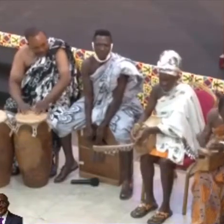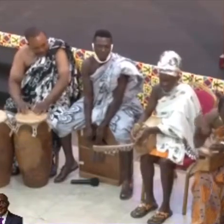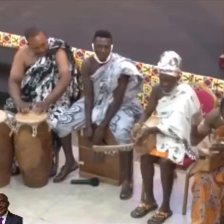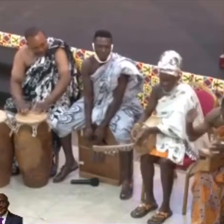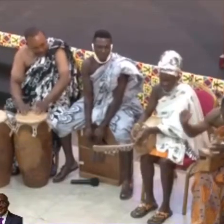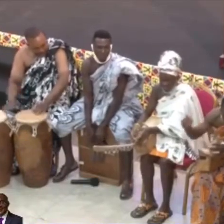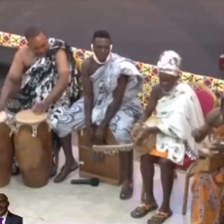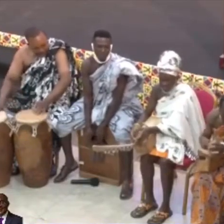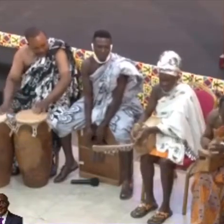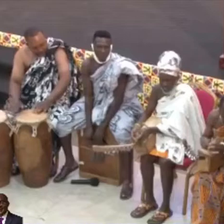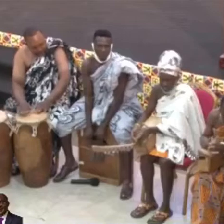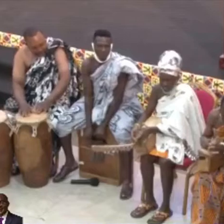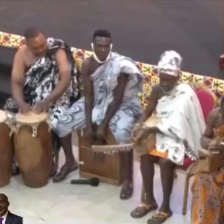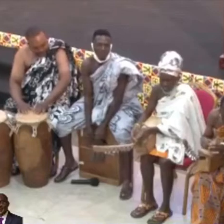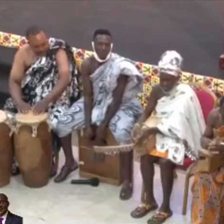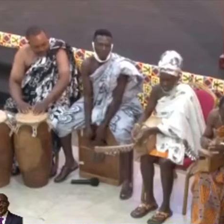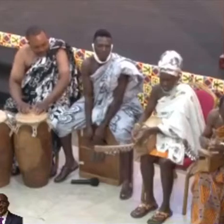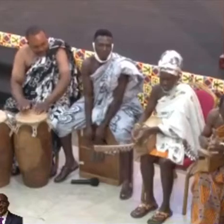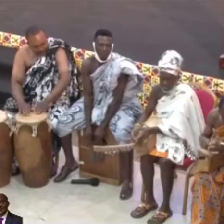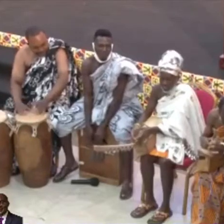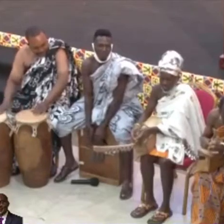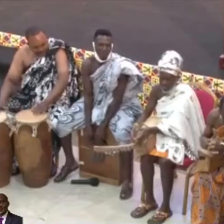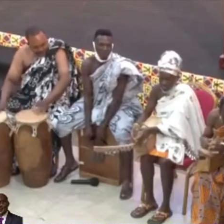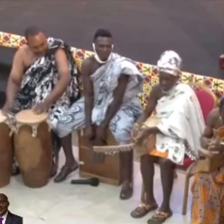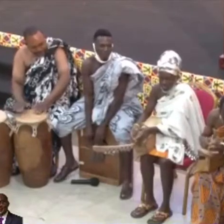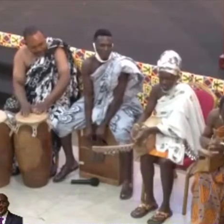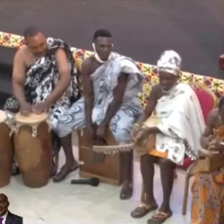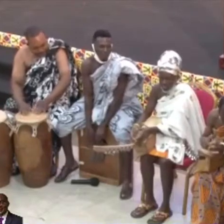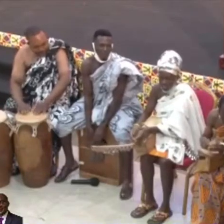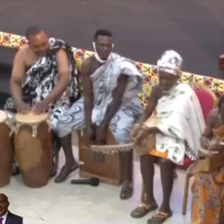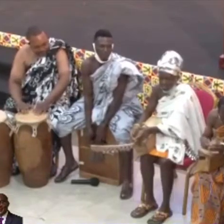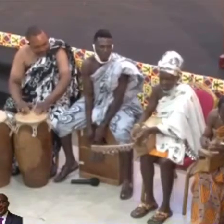I dare my company here. Oh, my engine and